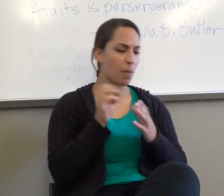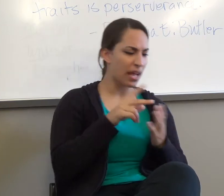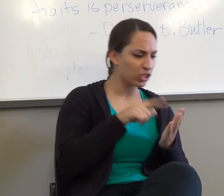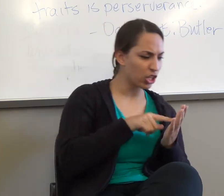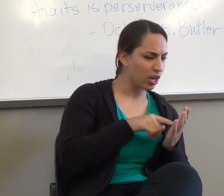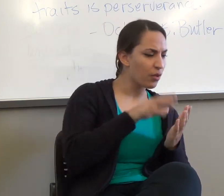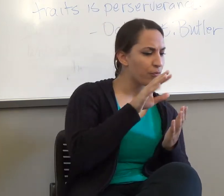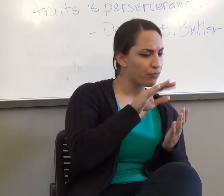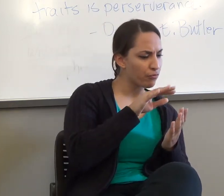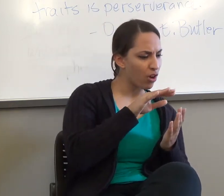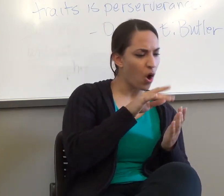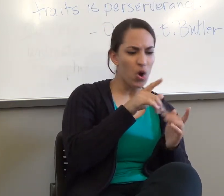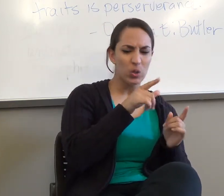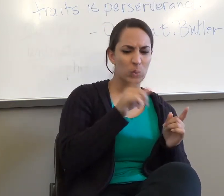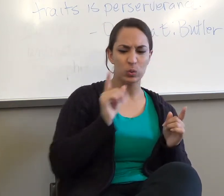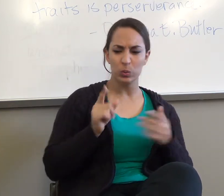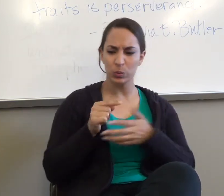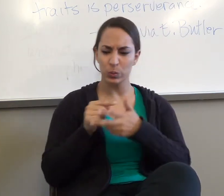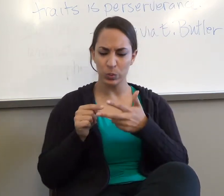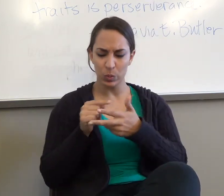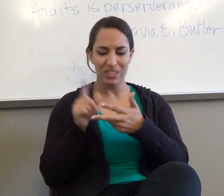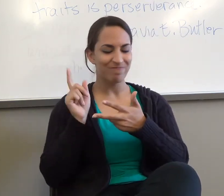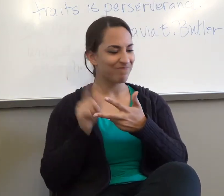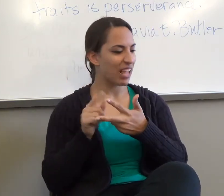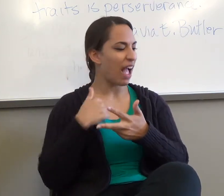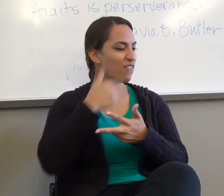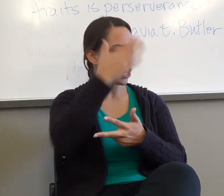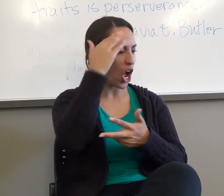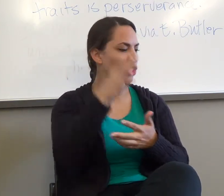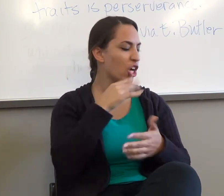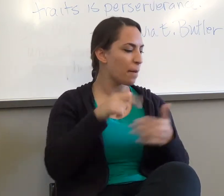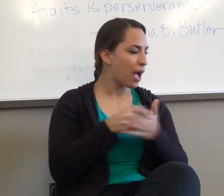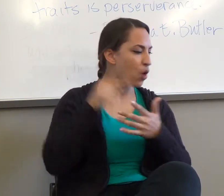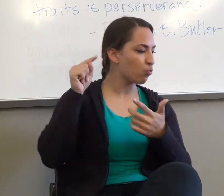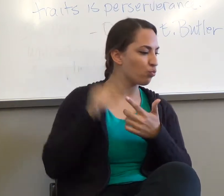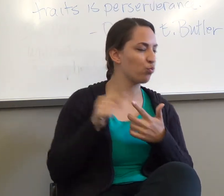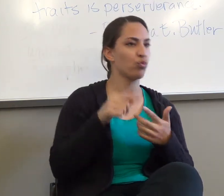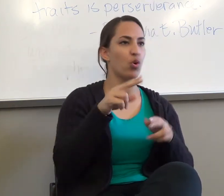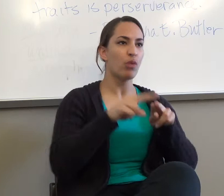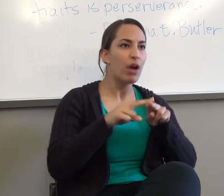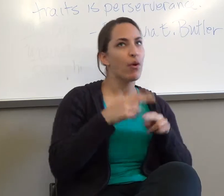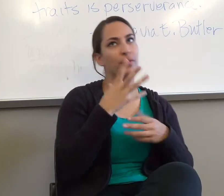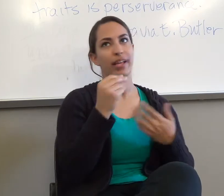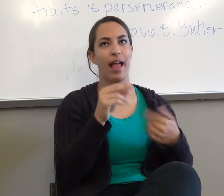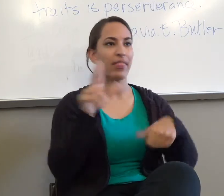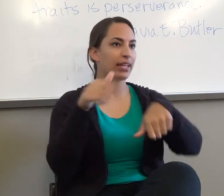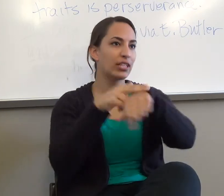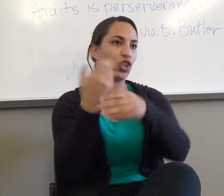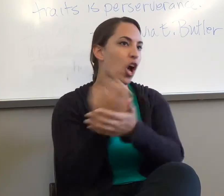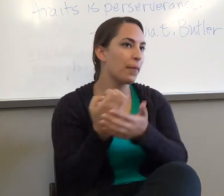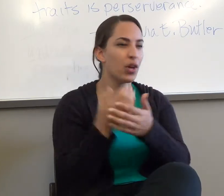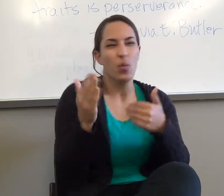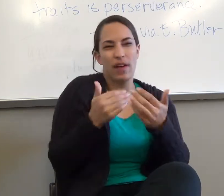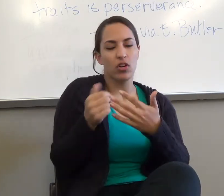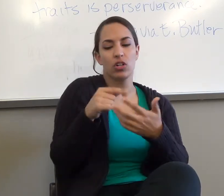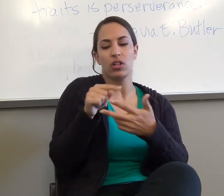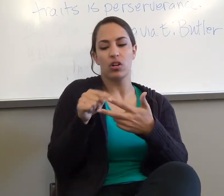to talk about railroads and the national economy, I need to add that. Okay, and it's also a map for